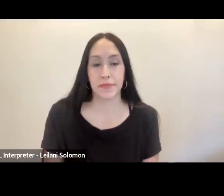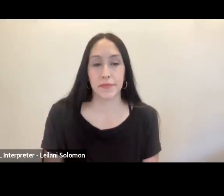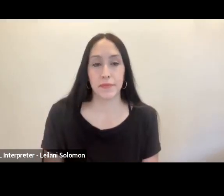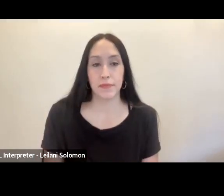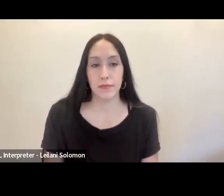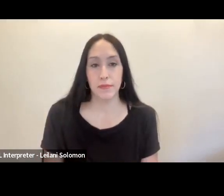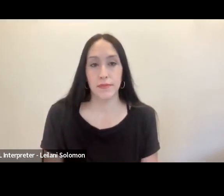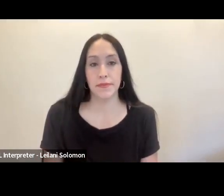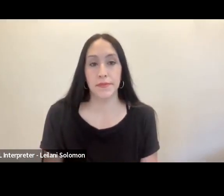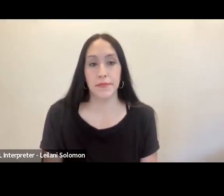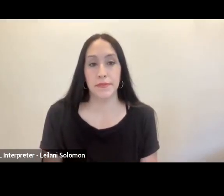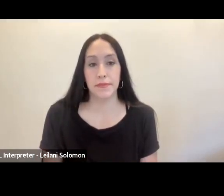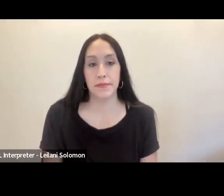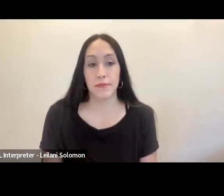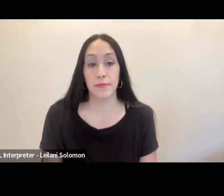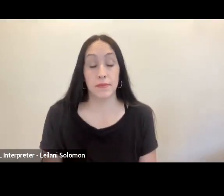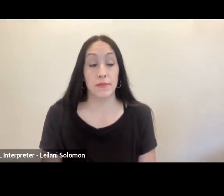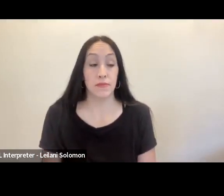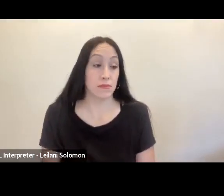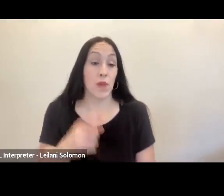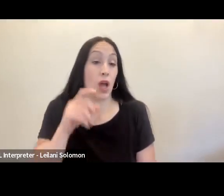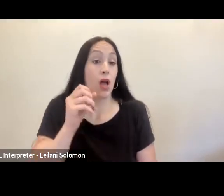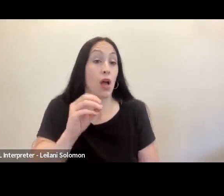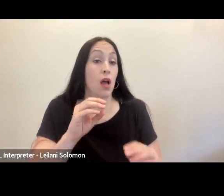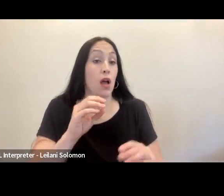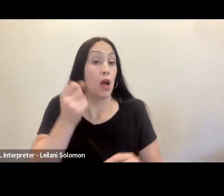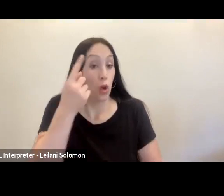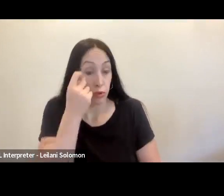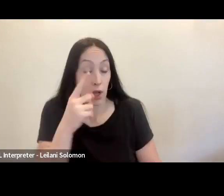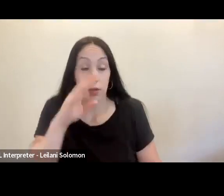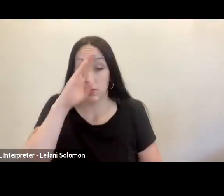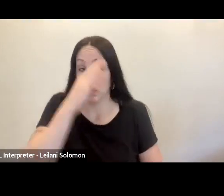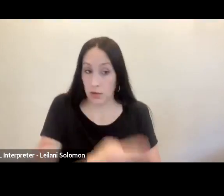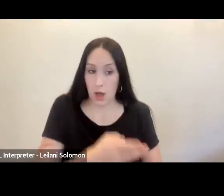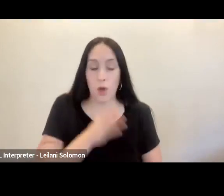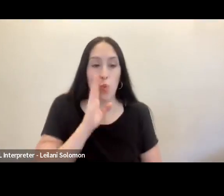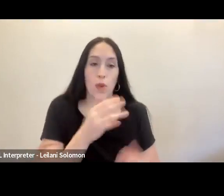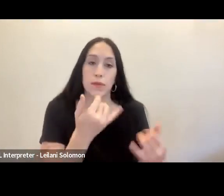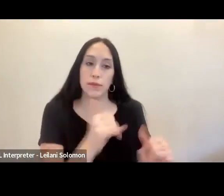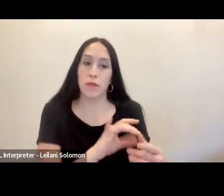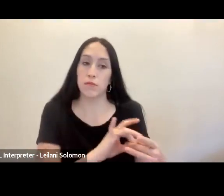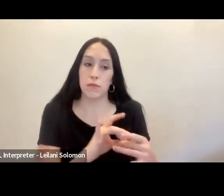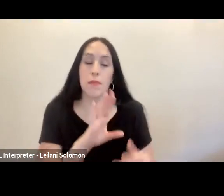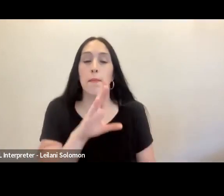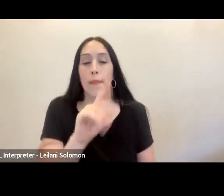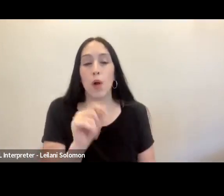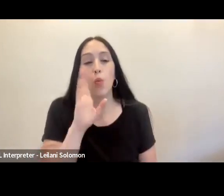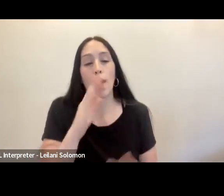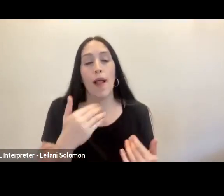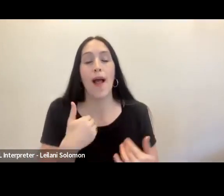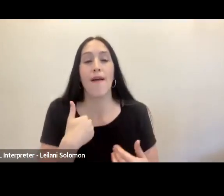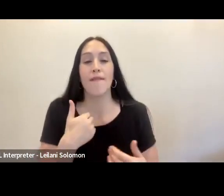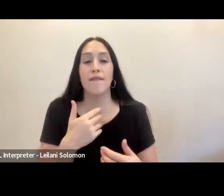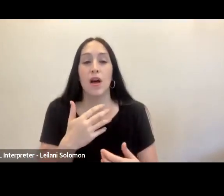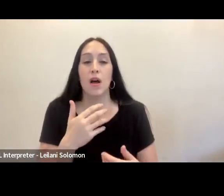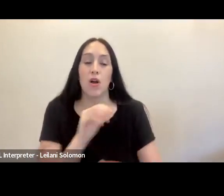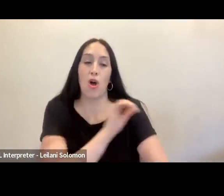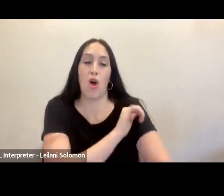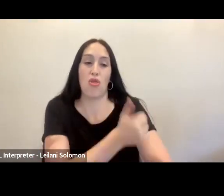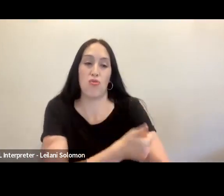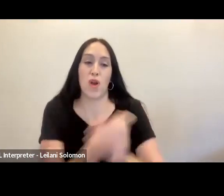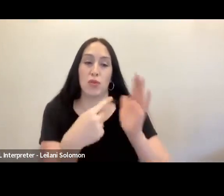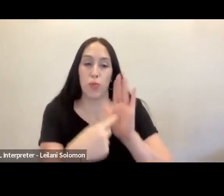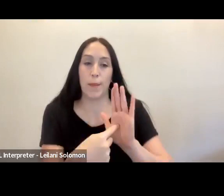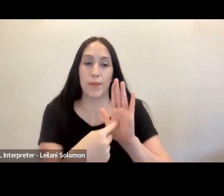will be still titled to the son, but with the ALR's information or the authorized legal representative's information on